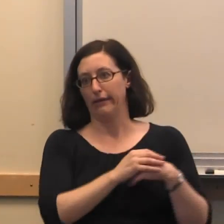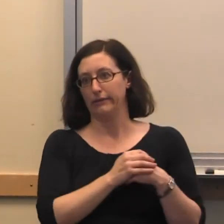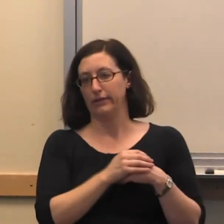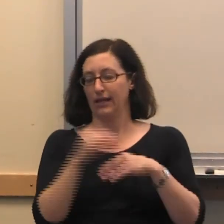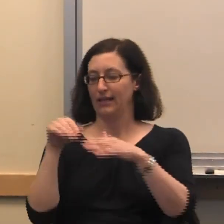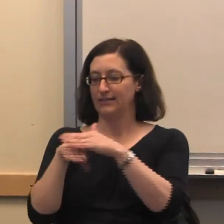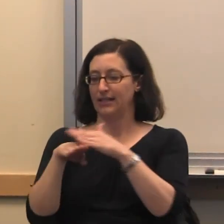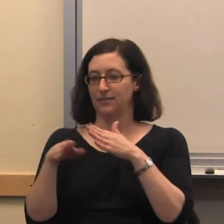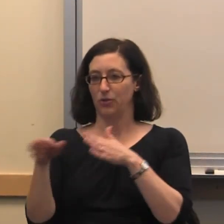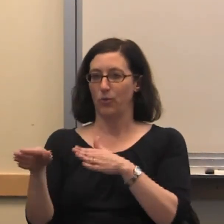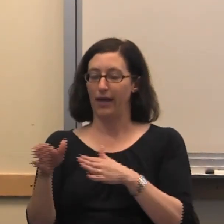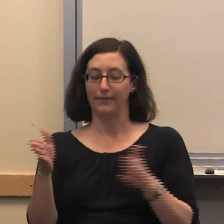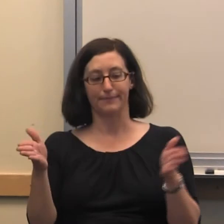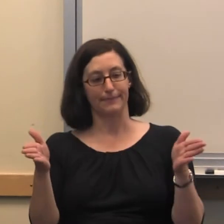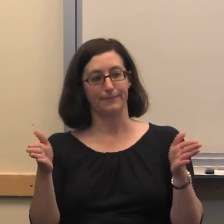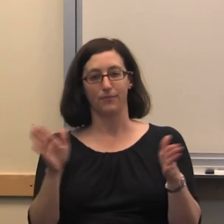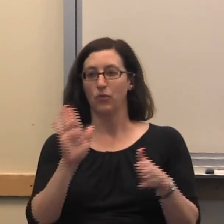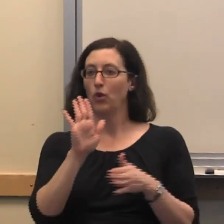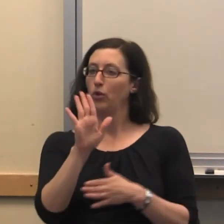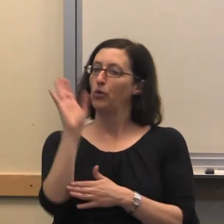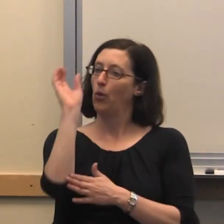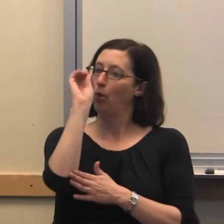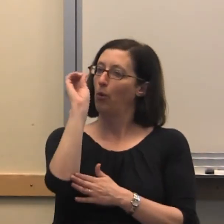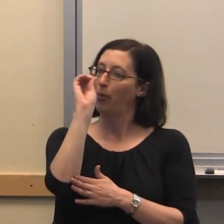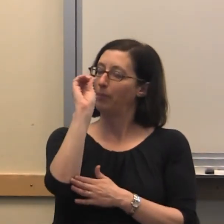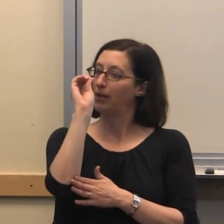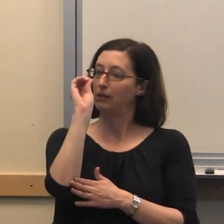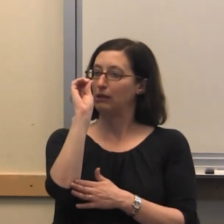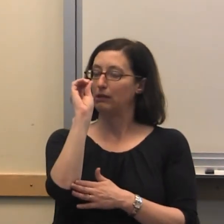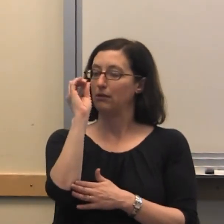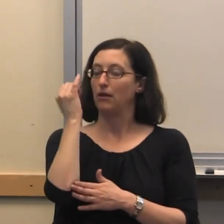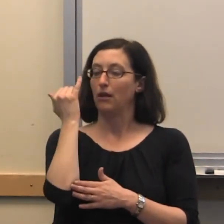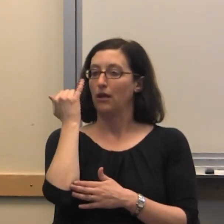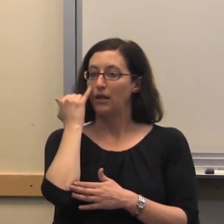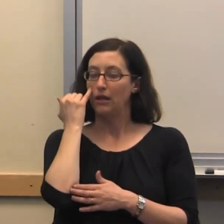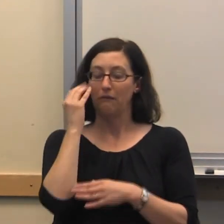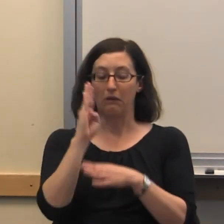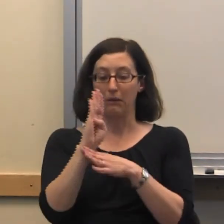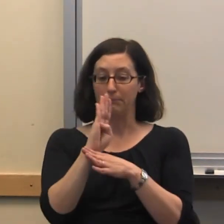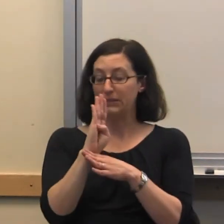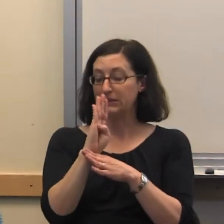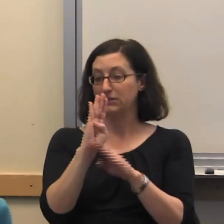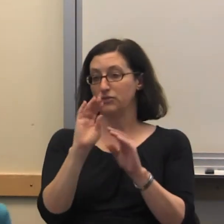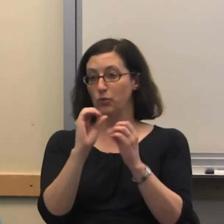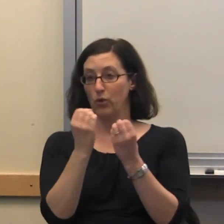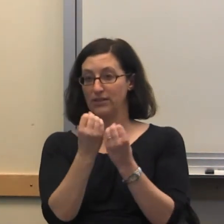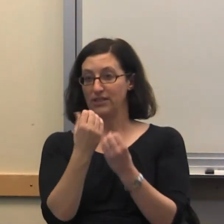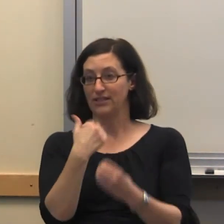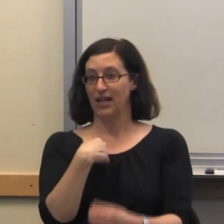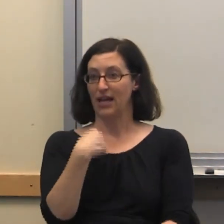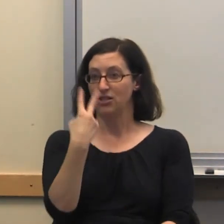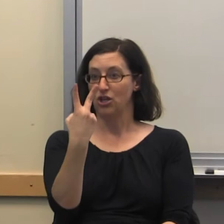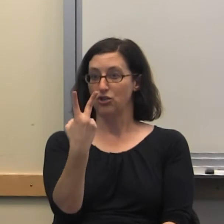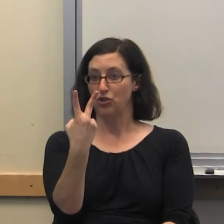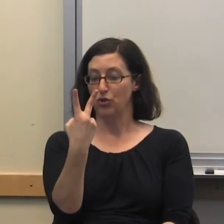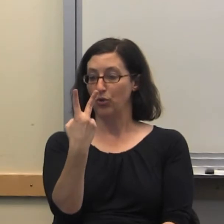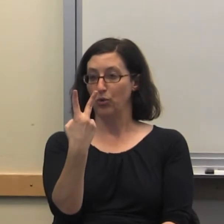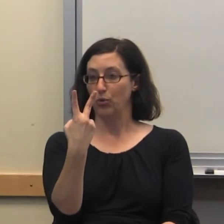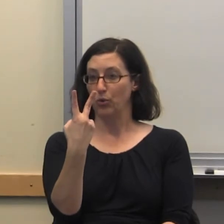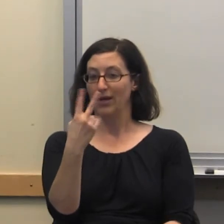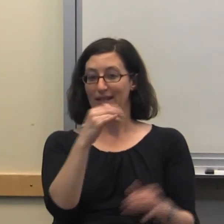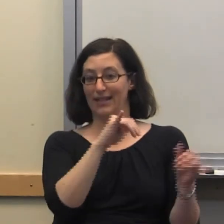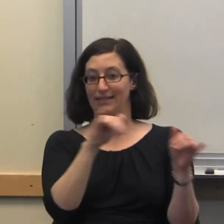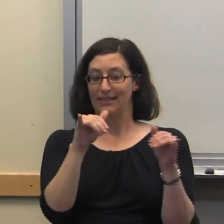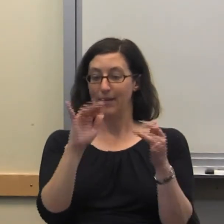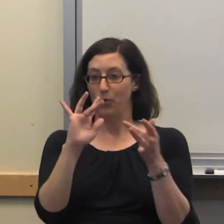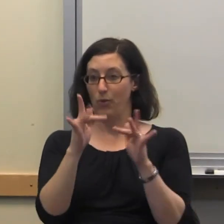What do we think, guys, about a company or an organization that has 2 parallel versions of the same web